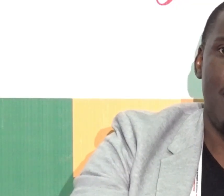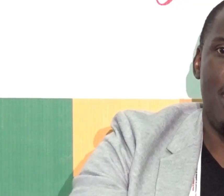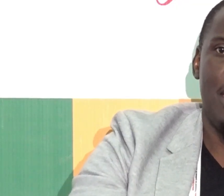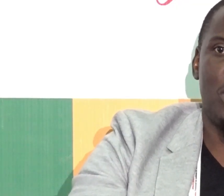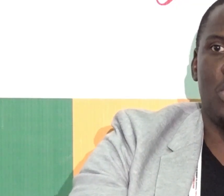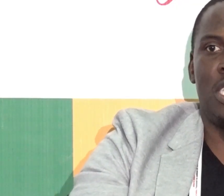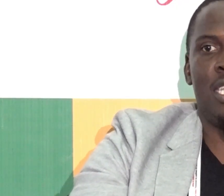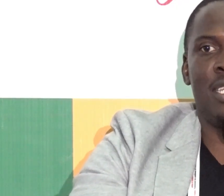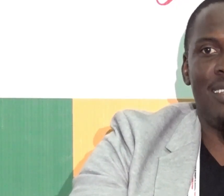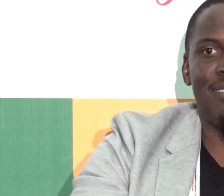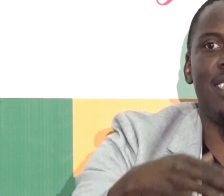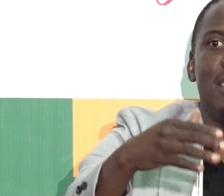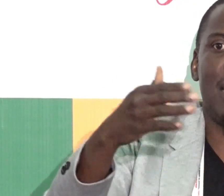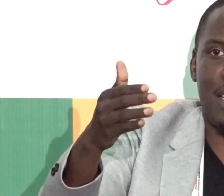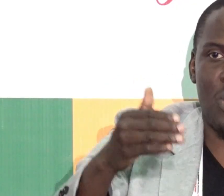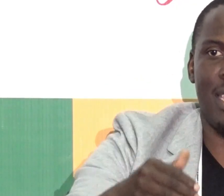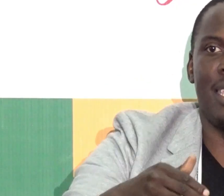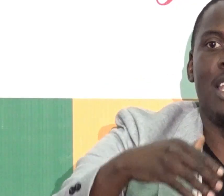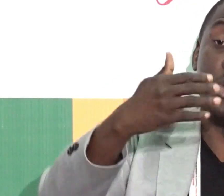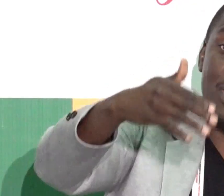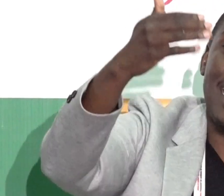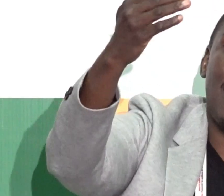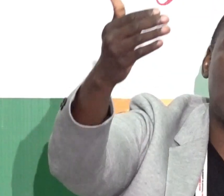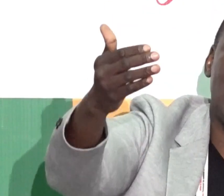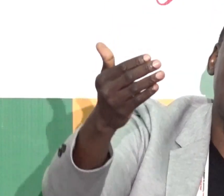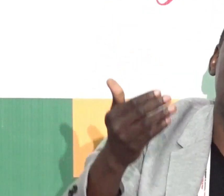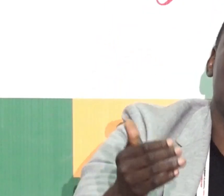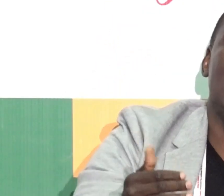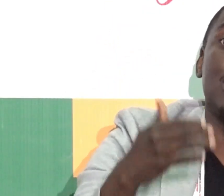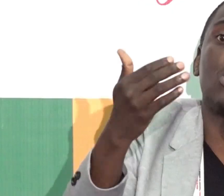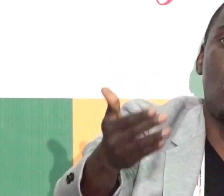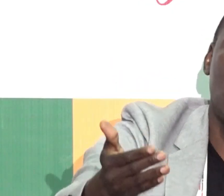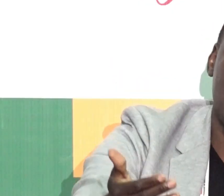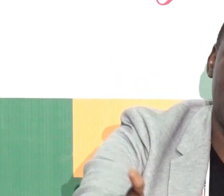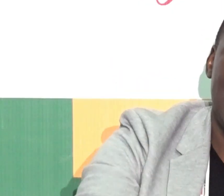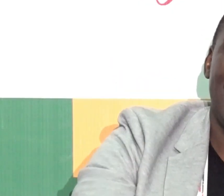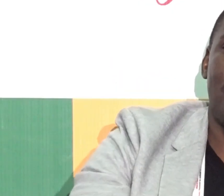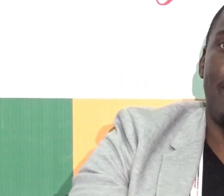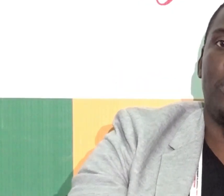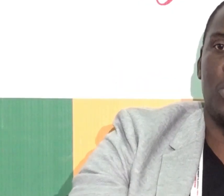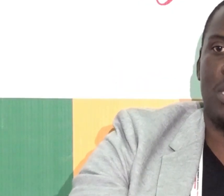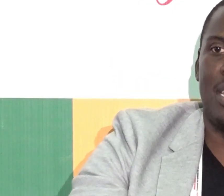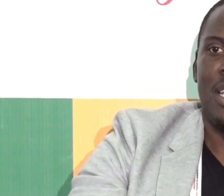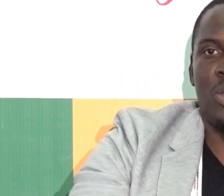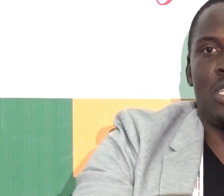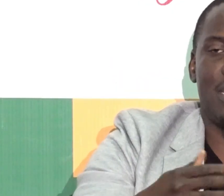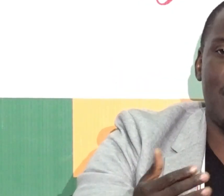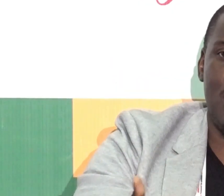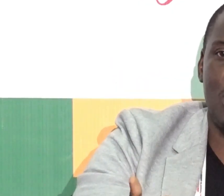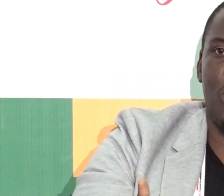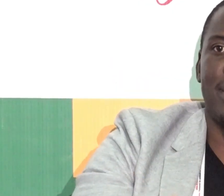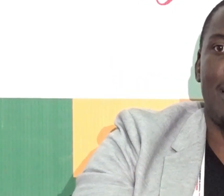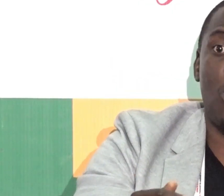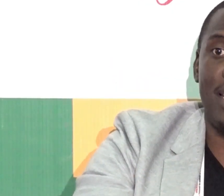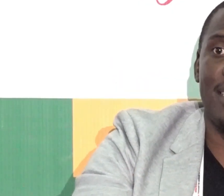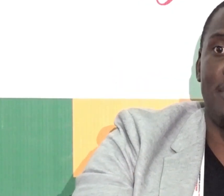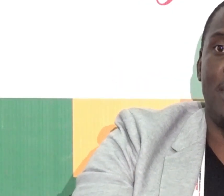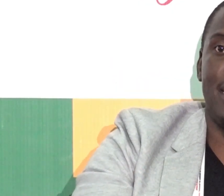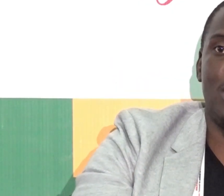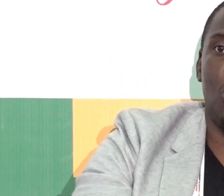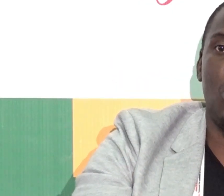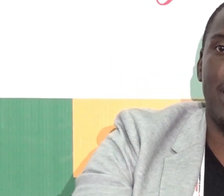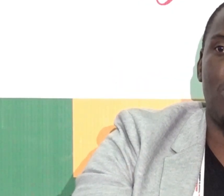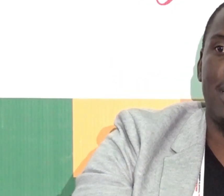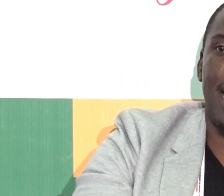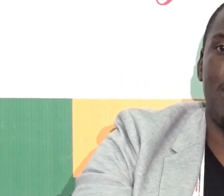So she actually, those that are actually disclose PrEP use. So she's actually doing some qualitative